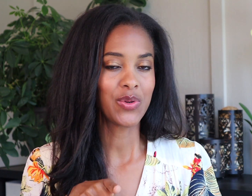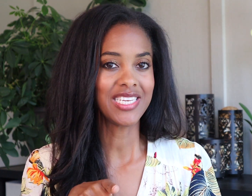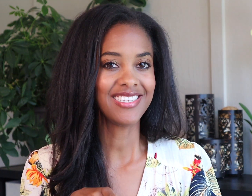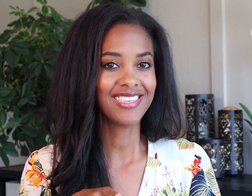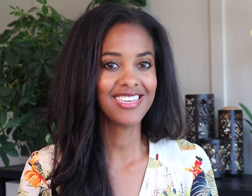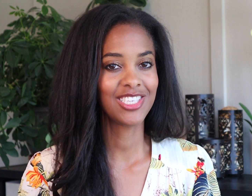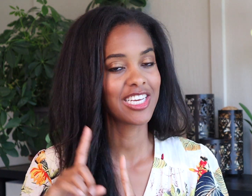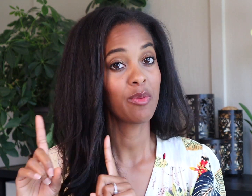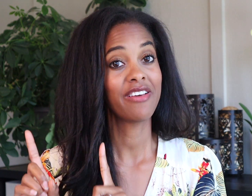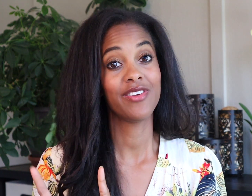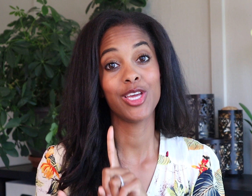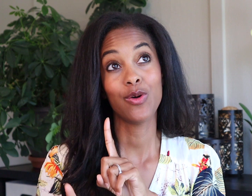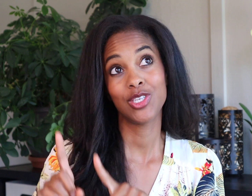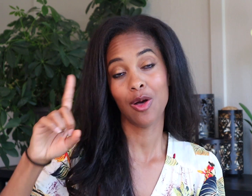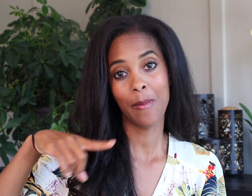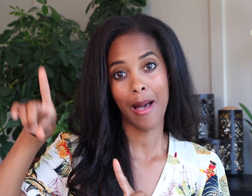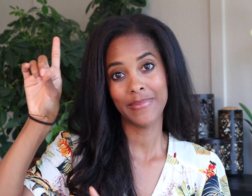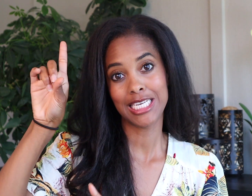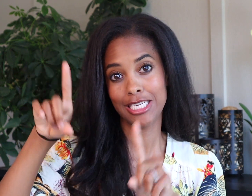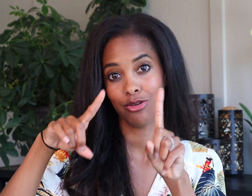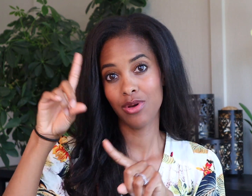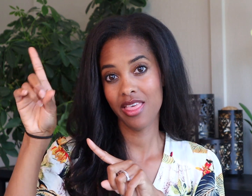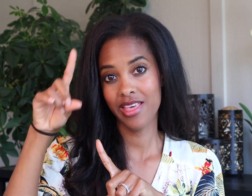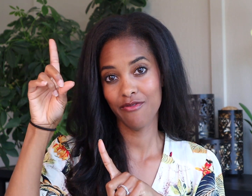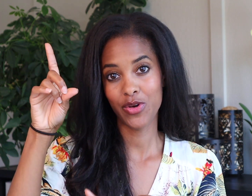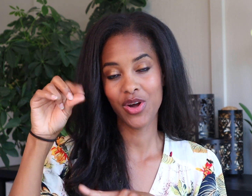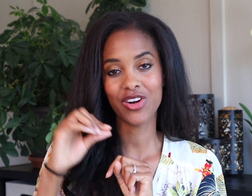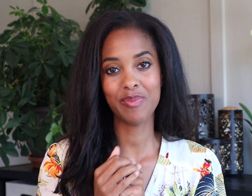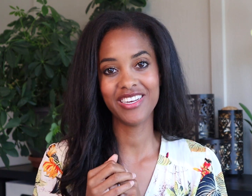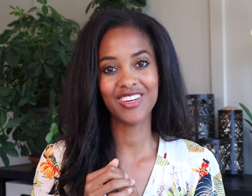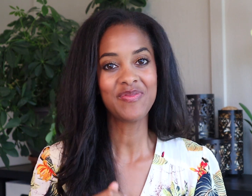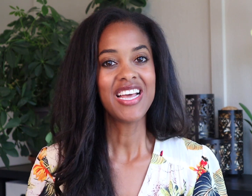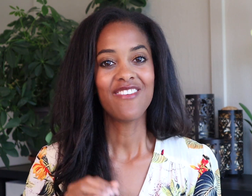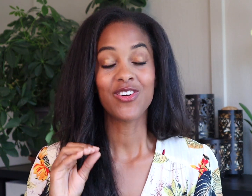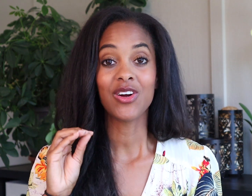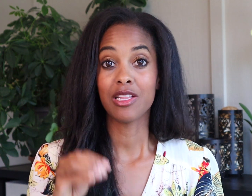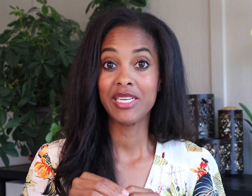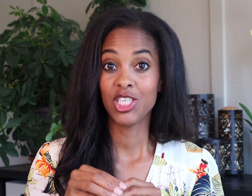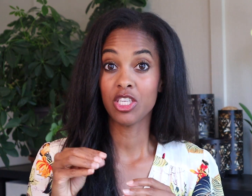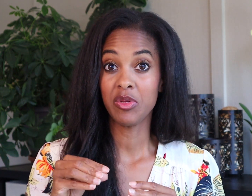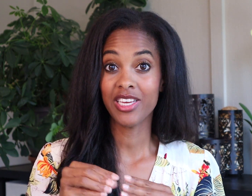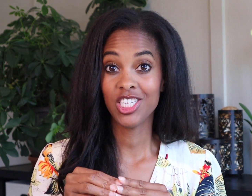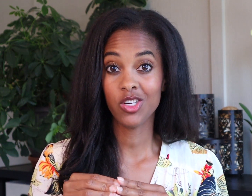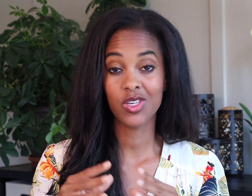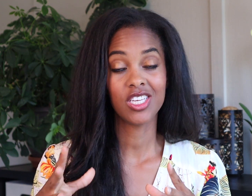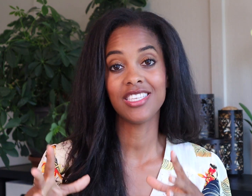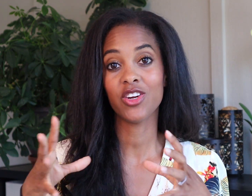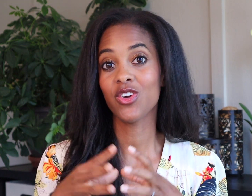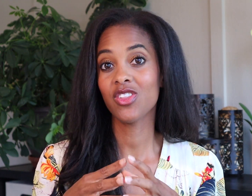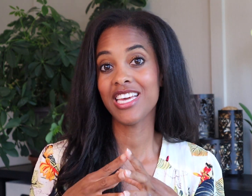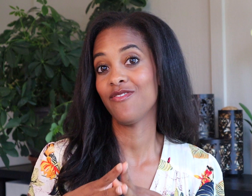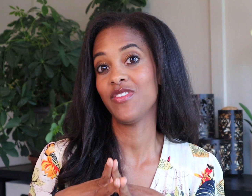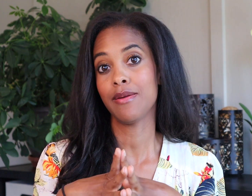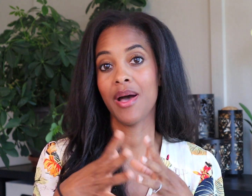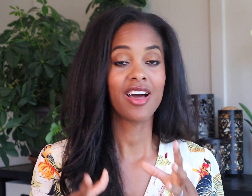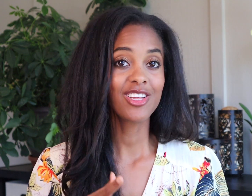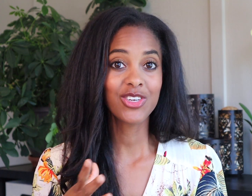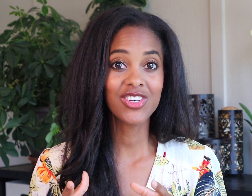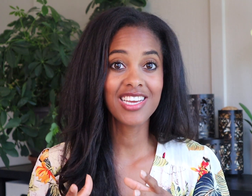what EC is, check out my video, which I'll pop into the info card up here, for elimination communication, which is early infant potty learning.